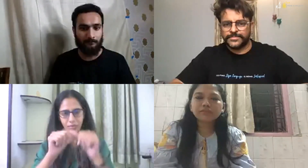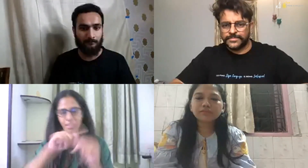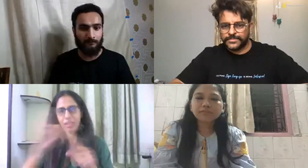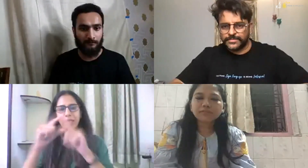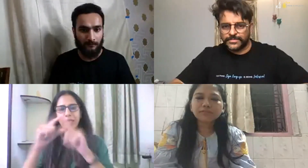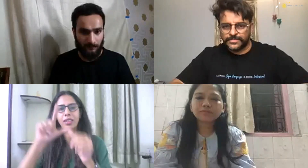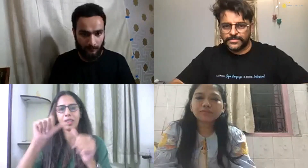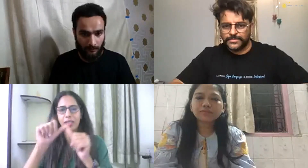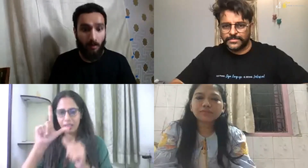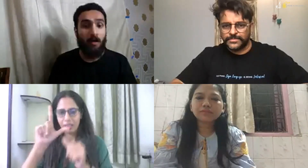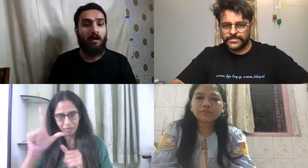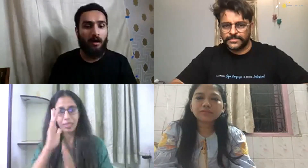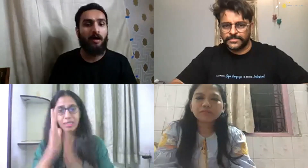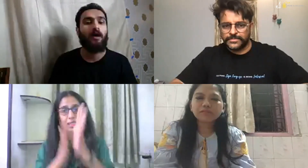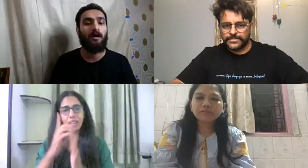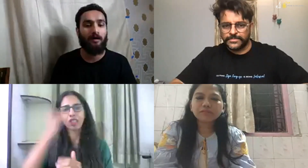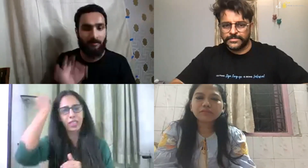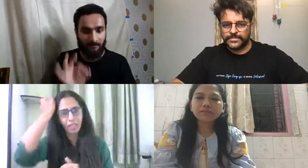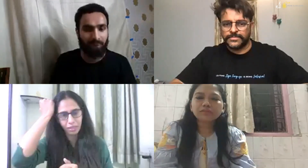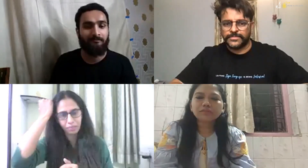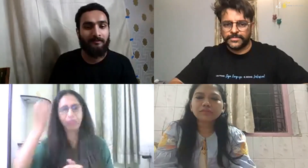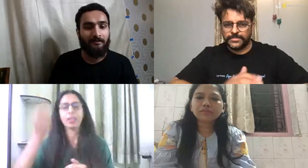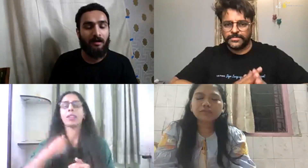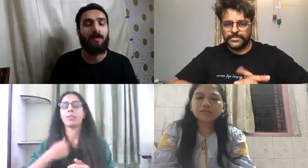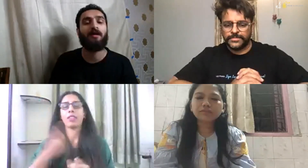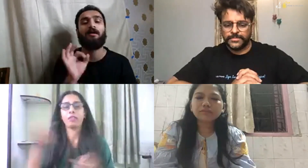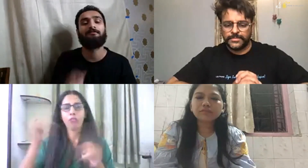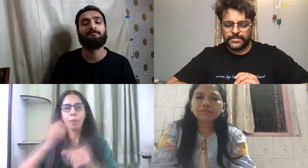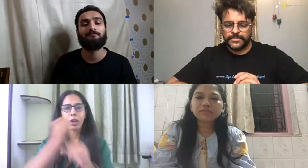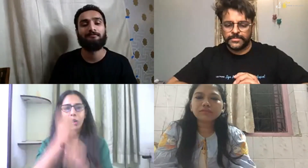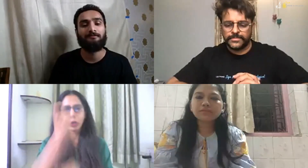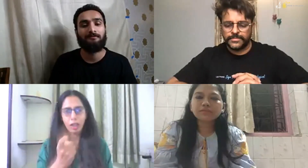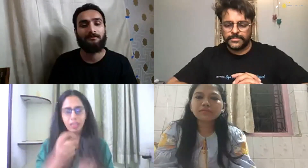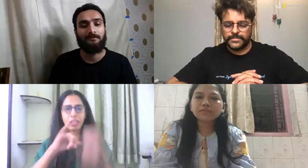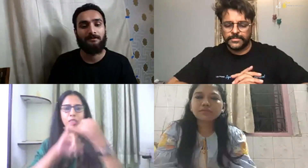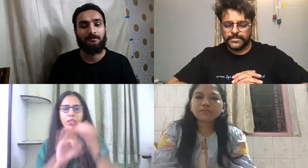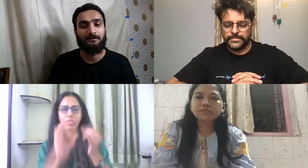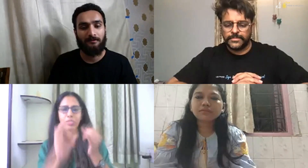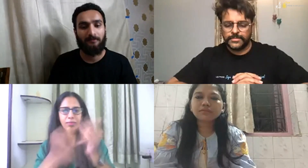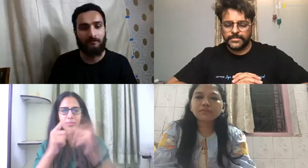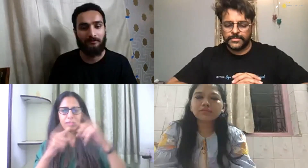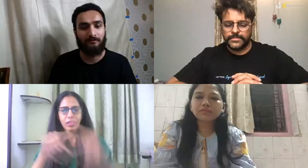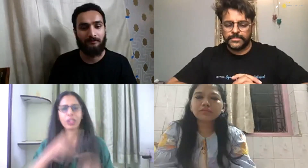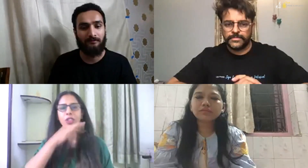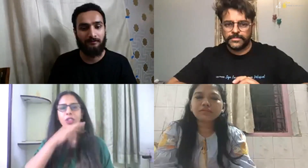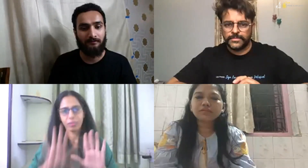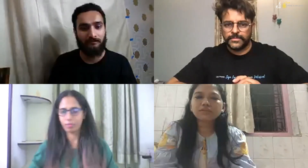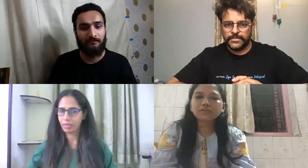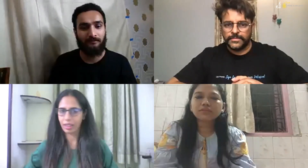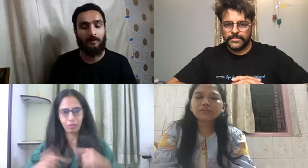my name is Shweta Dalal, and my sign name is this. I'm from Gujarat.